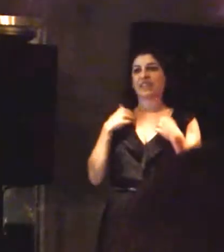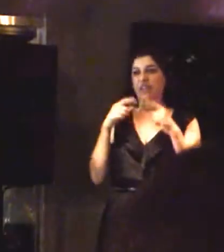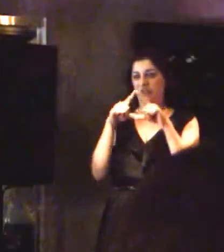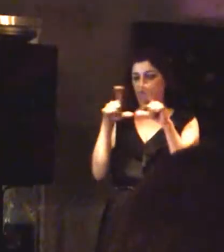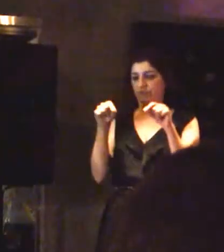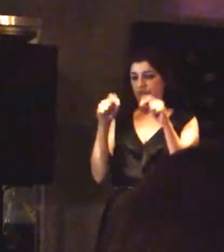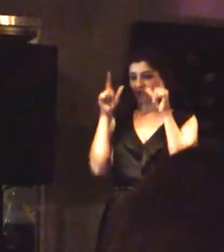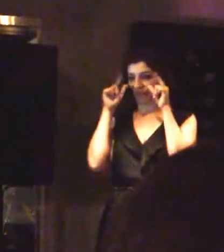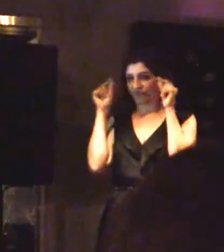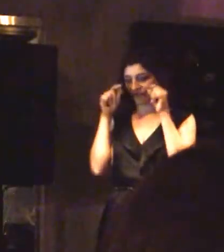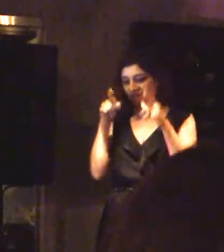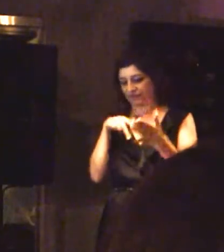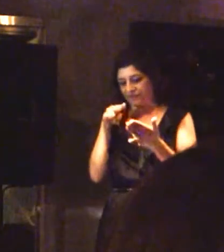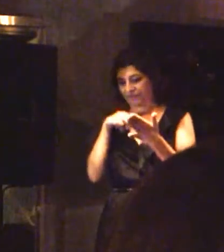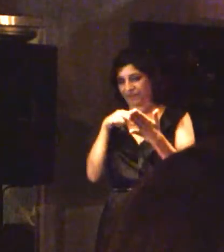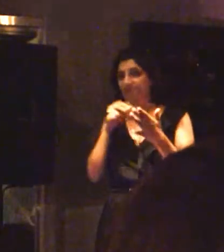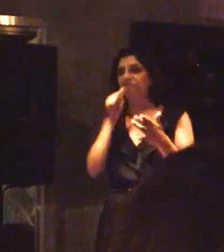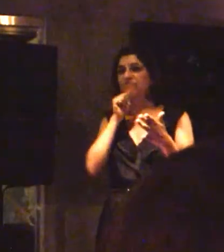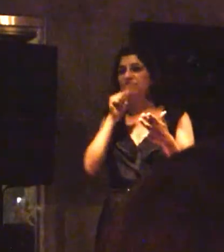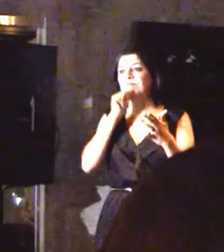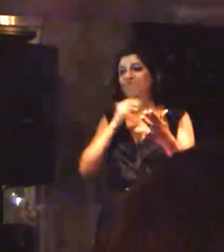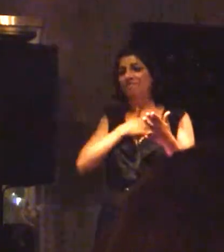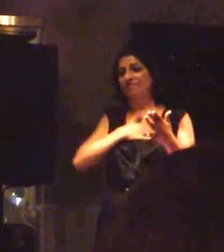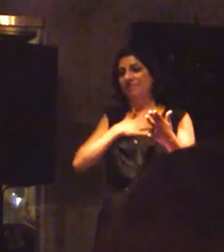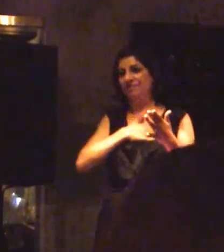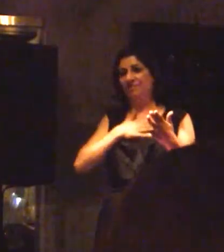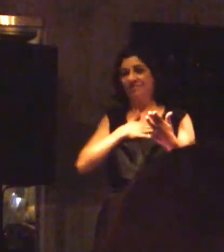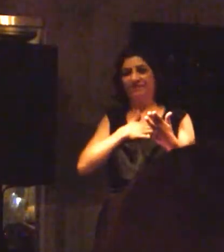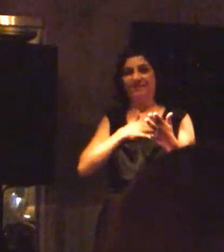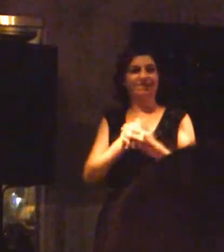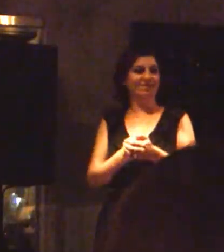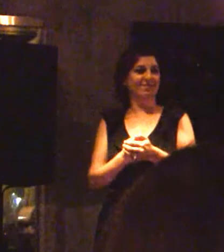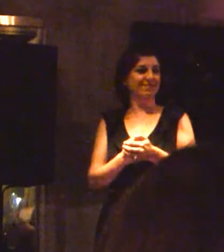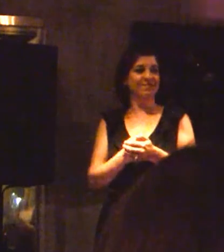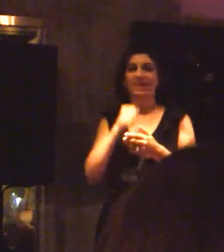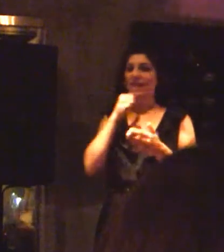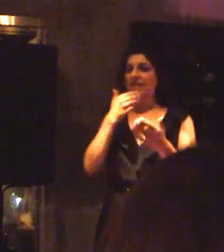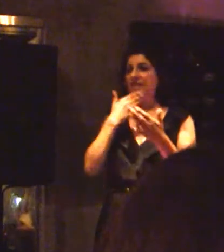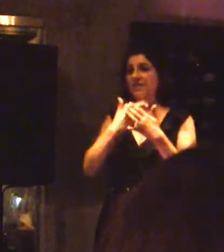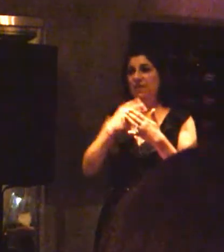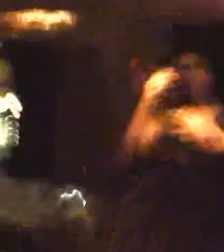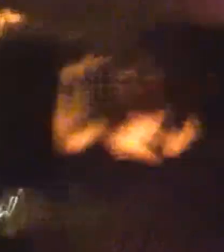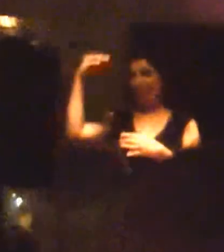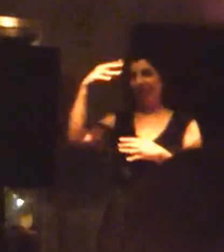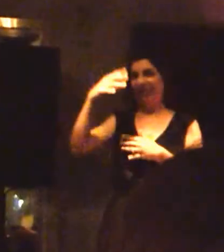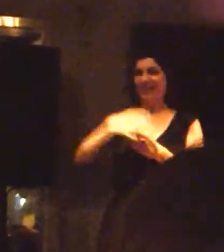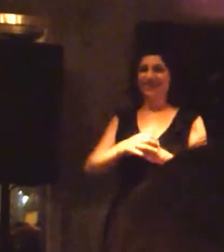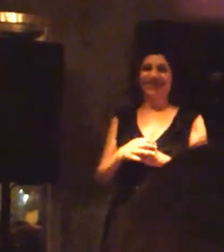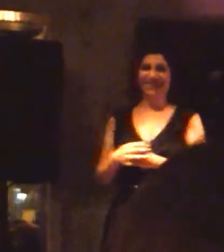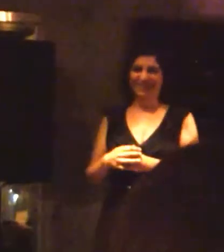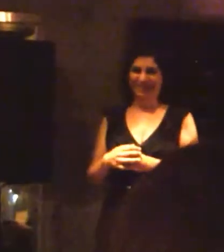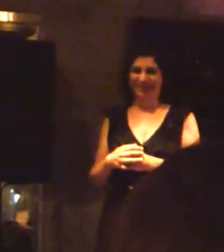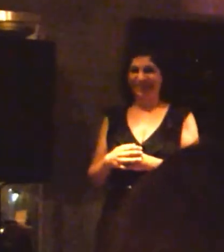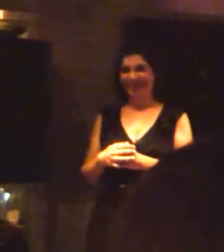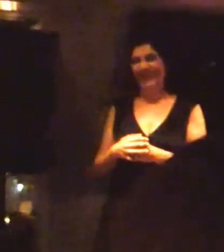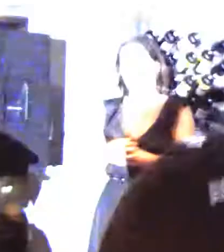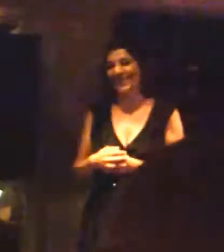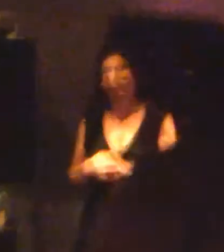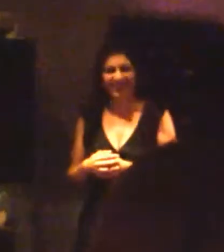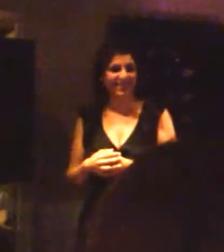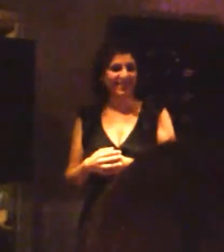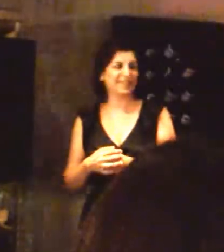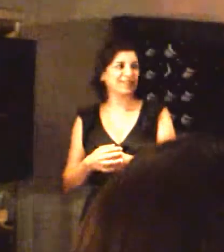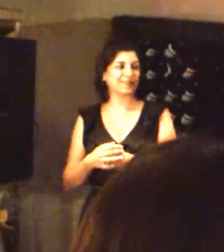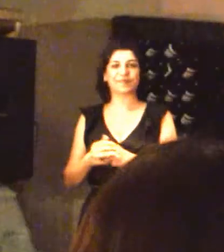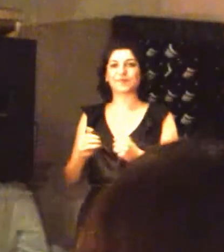have to navigate, so be patient. And it's not very well lit, so this is like a